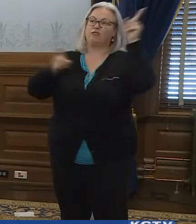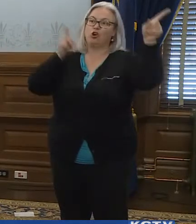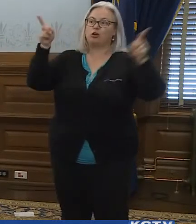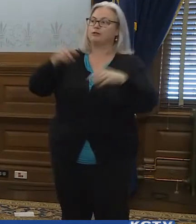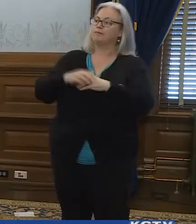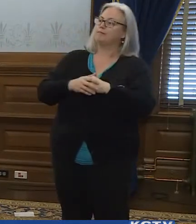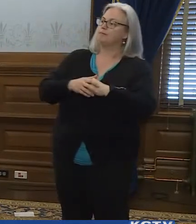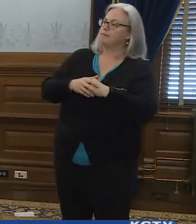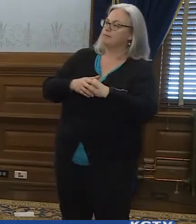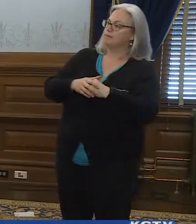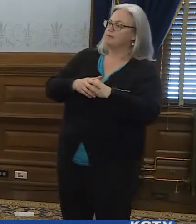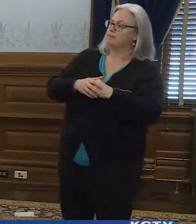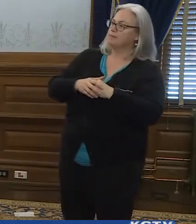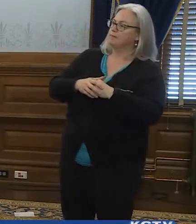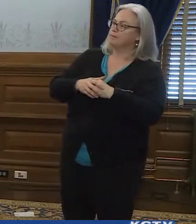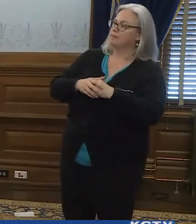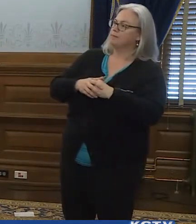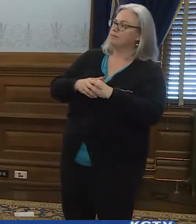Madam,